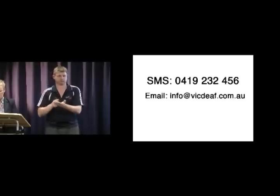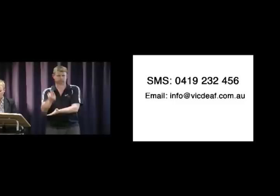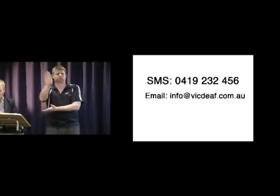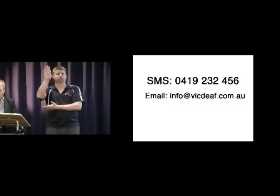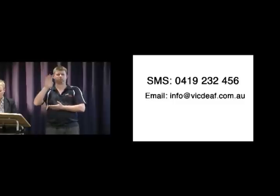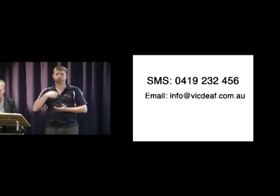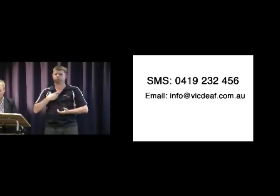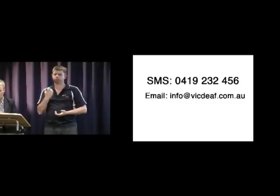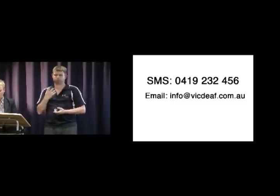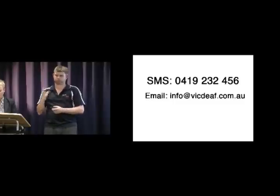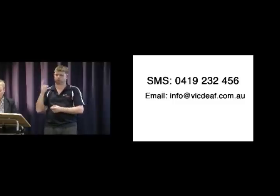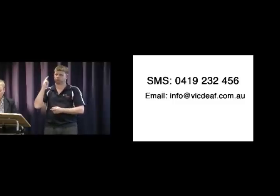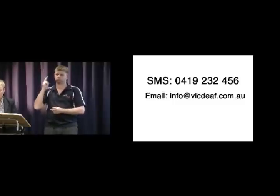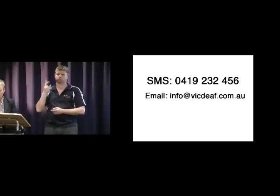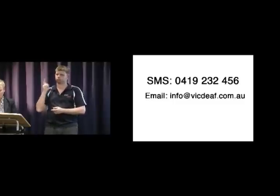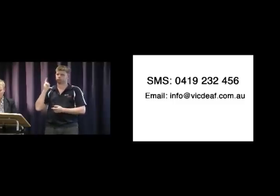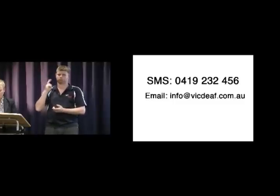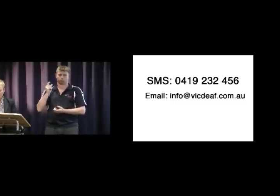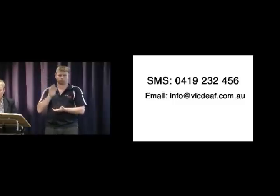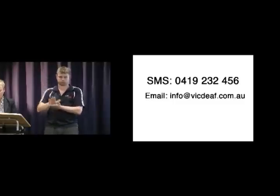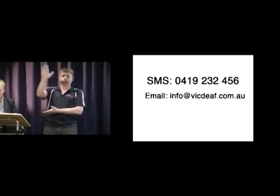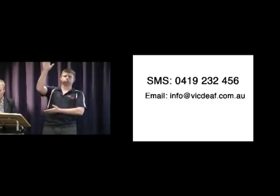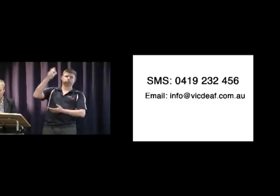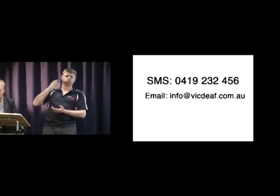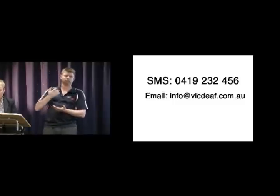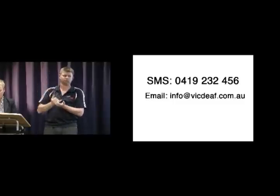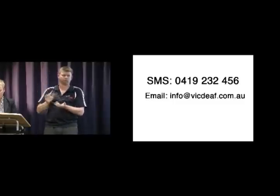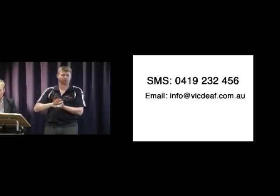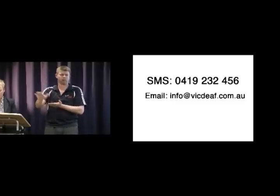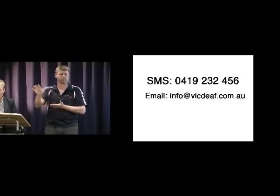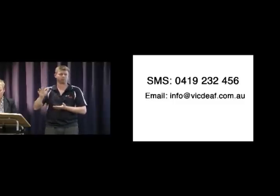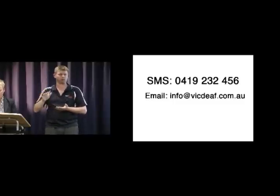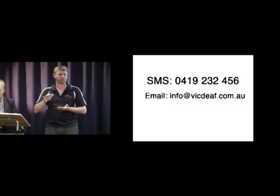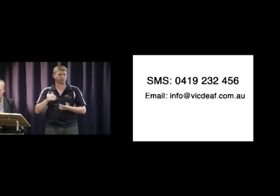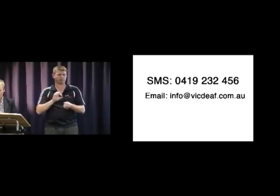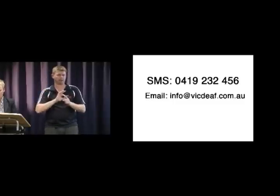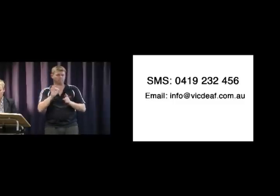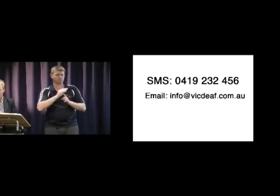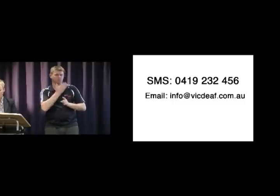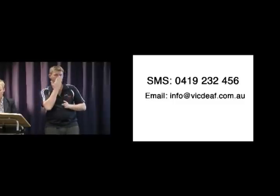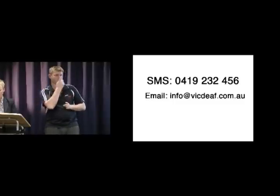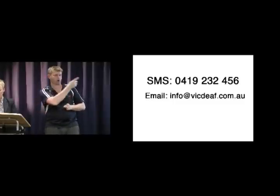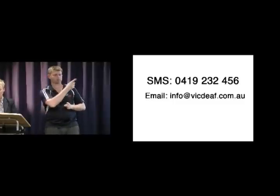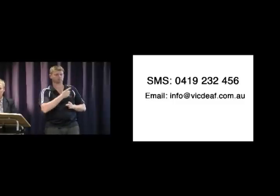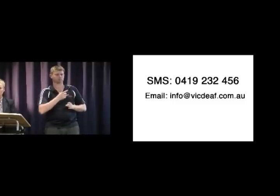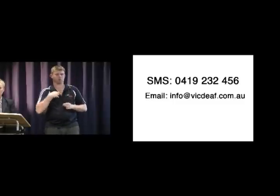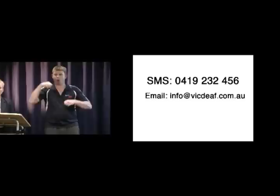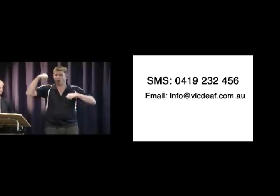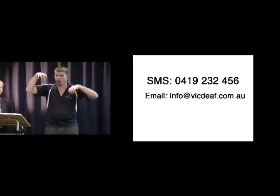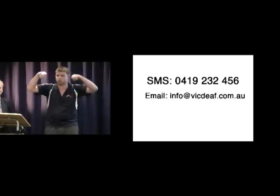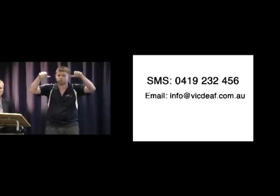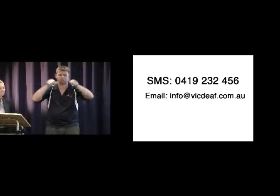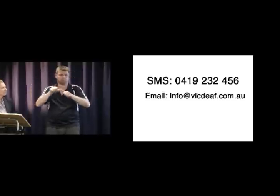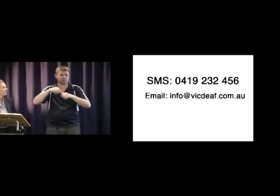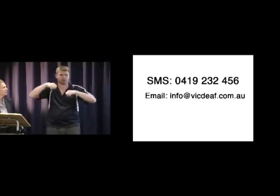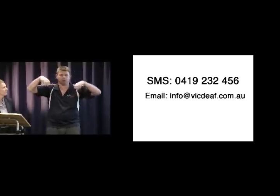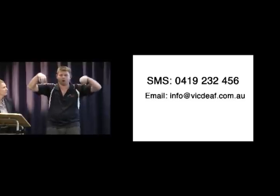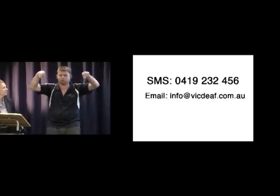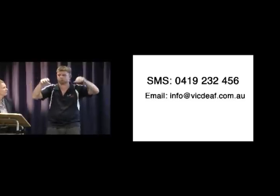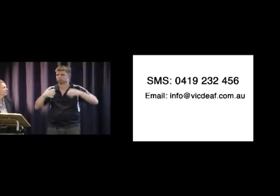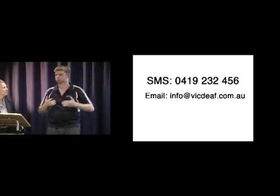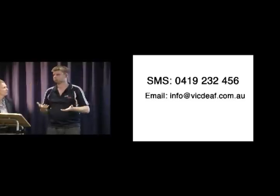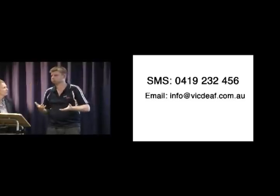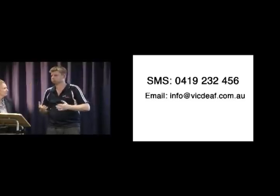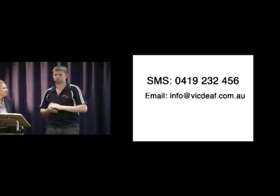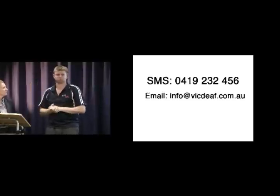it's raining heavily, people, I think, it's quite risky. Somebody nearly fell over the other day coming into that front foyer area, and I